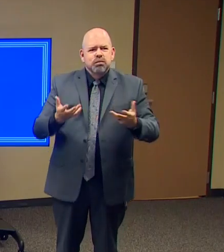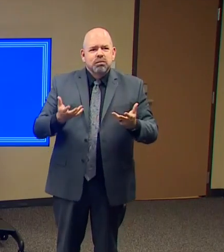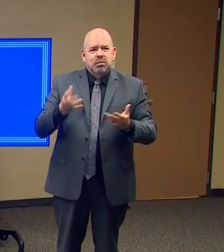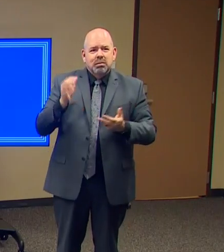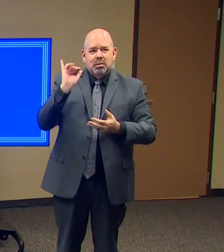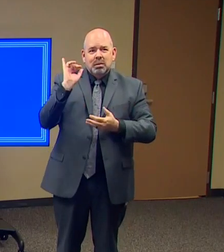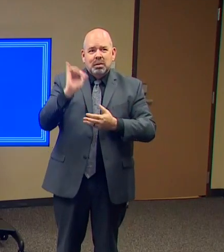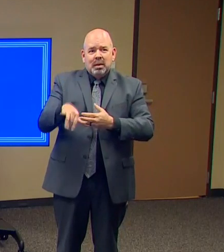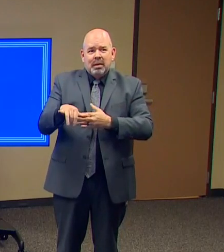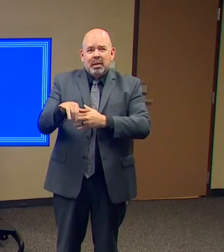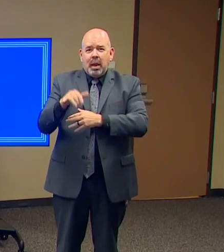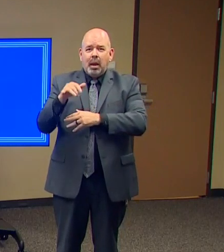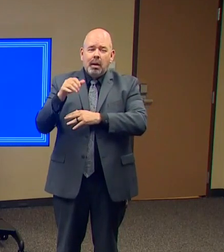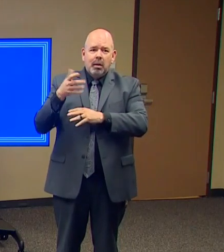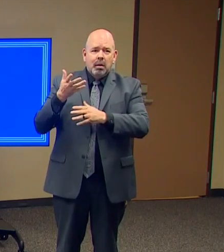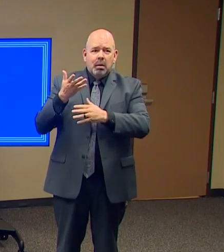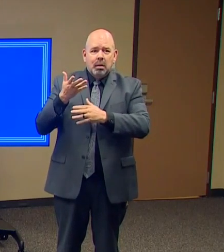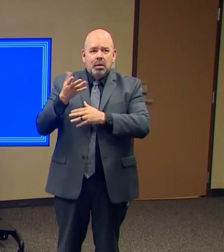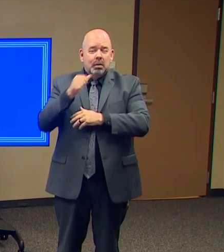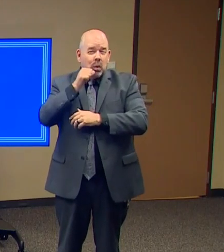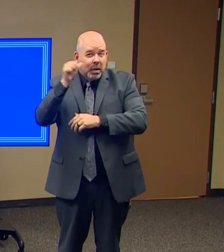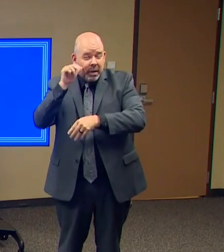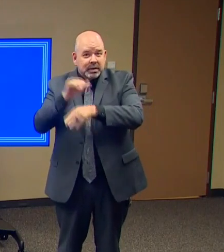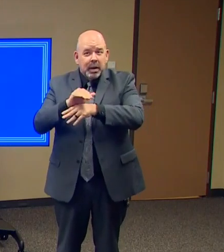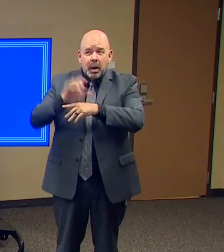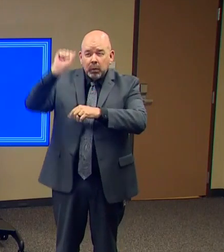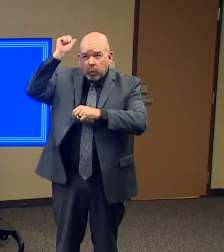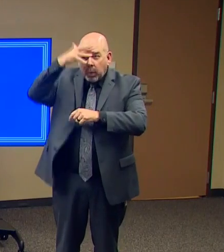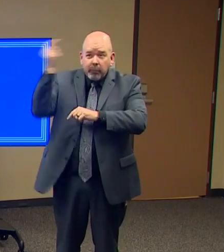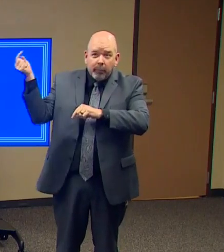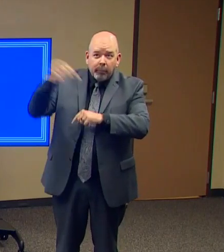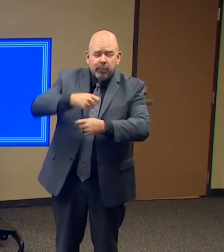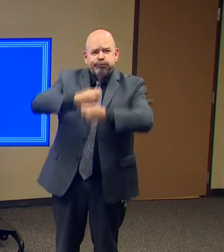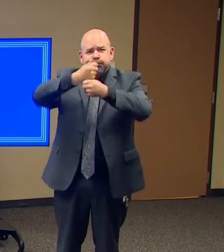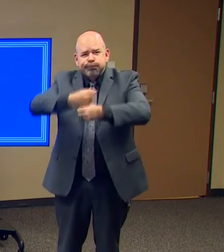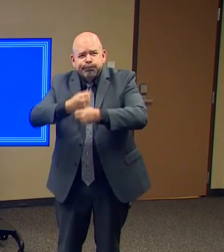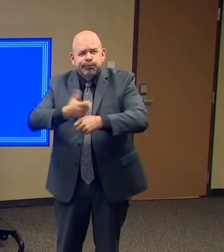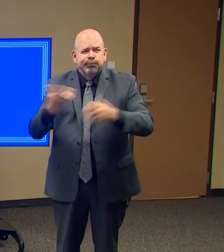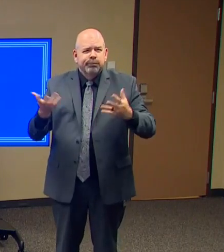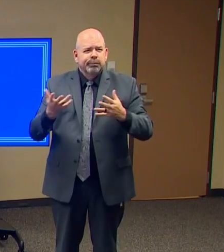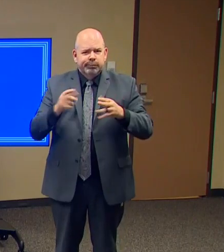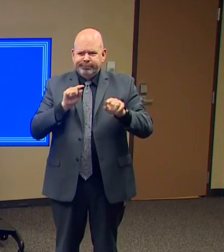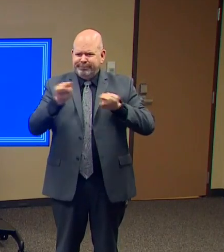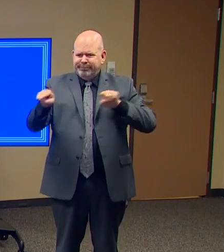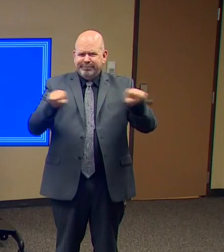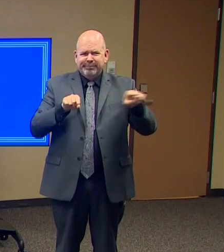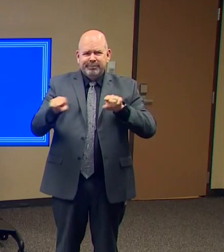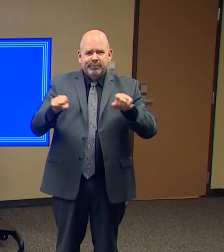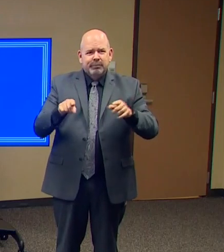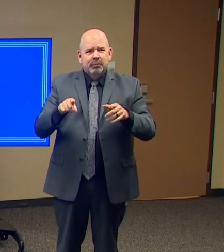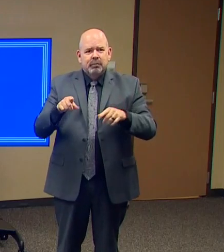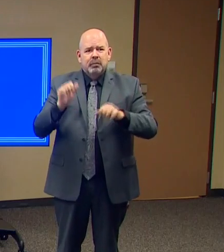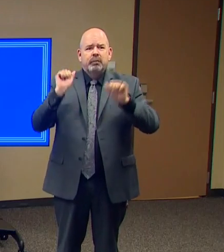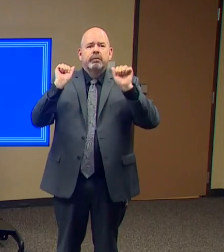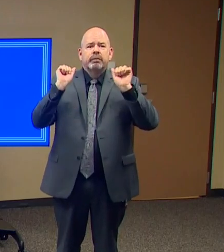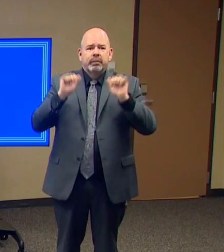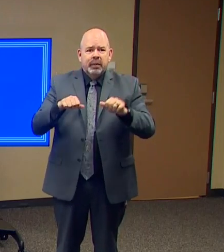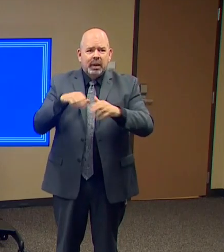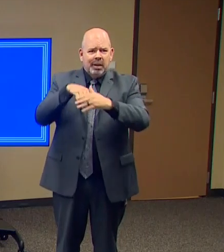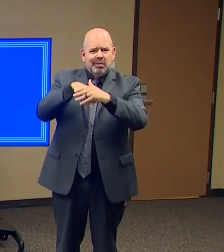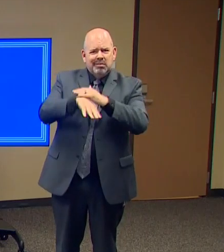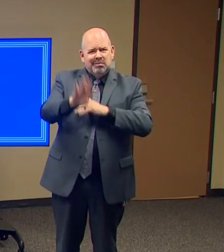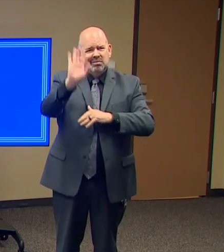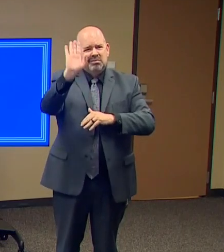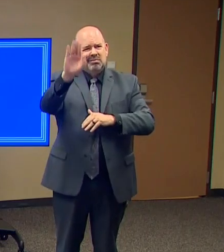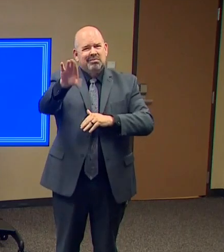days later, you can go to one of our test sites, tell them that you've been at a mass gathering, and get a test. It's very